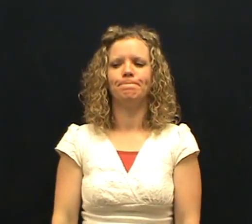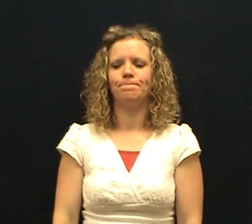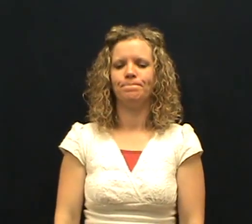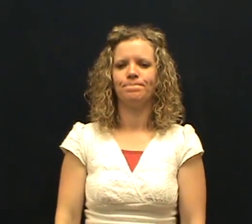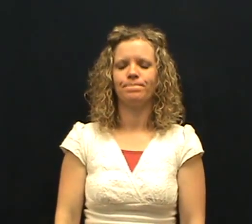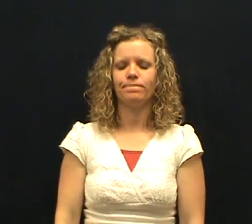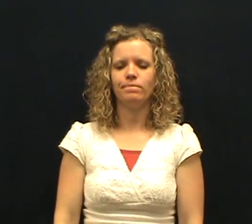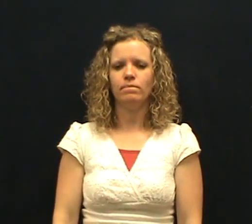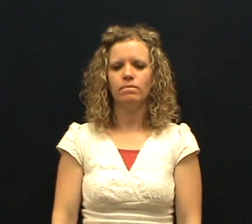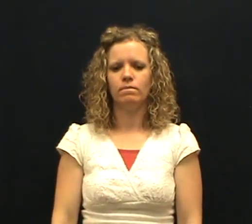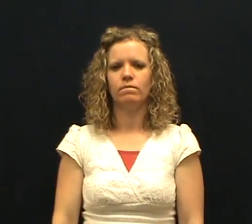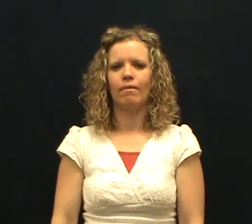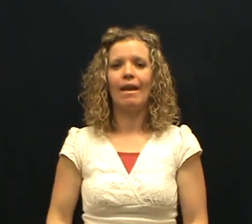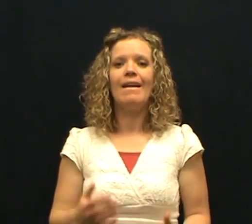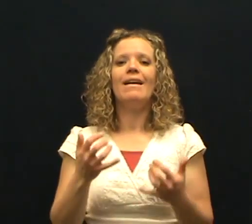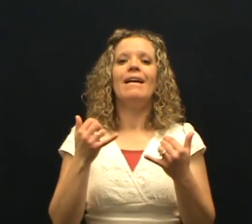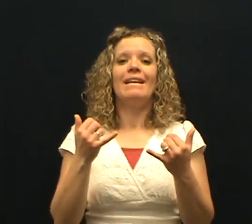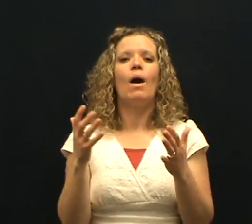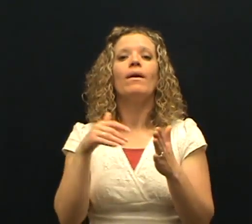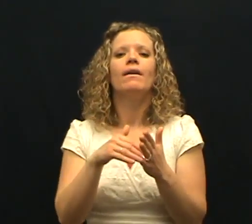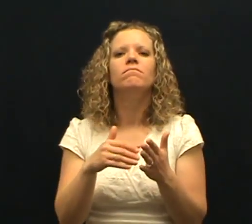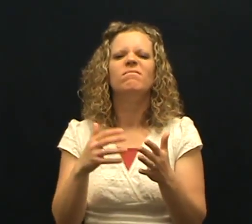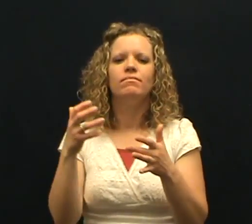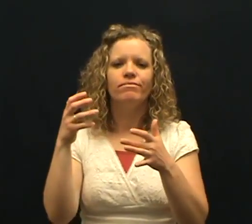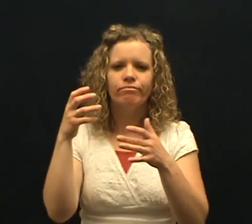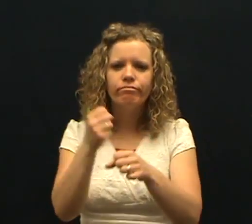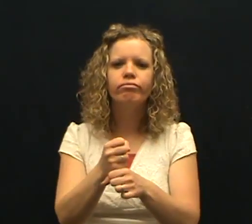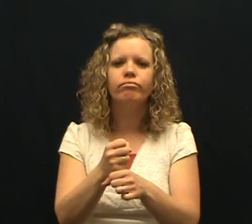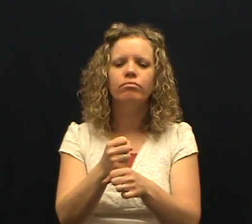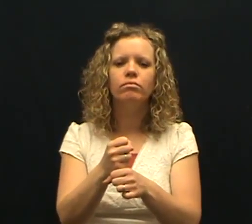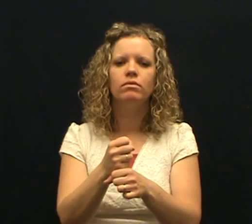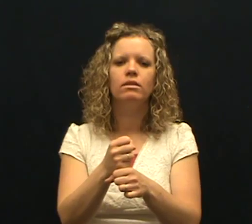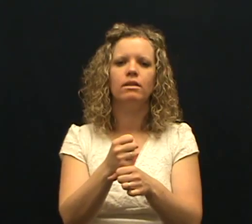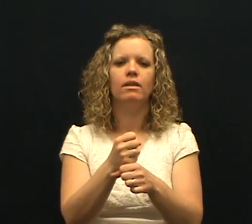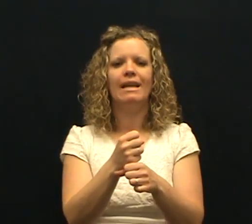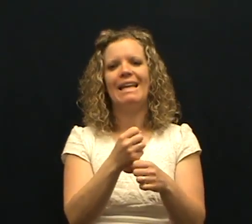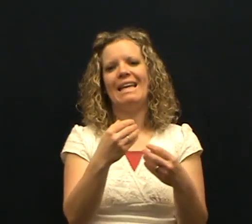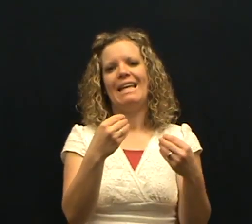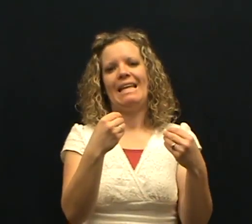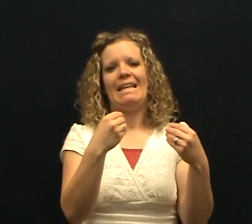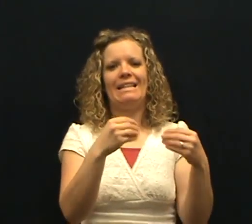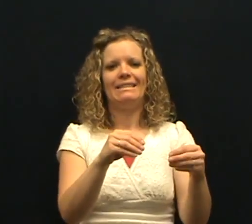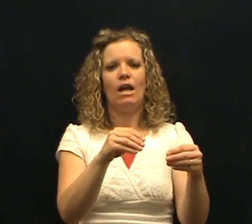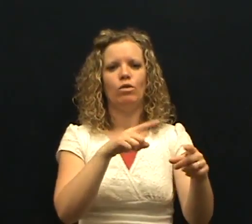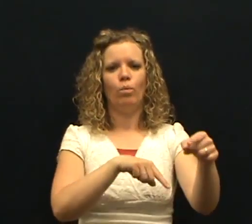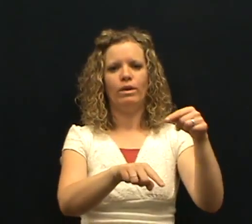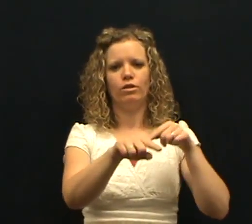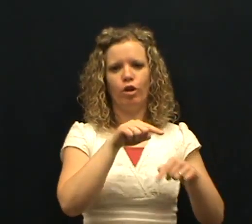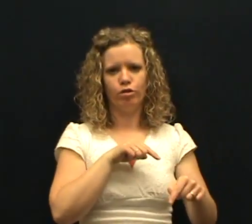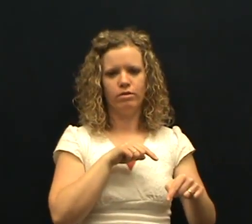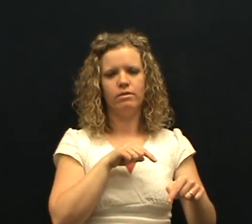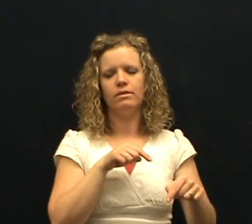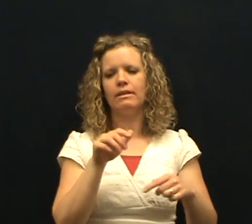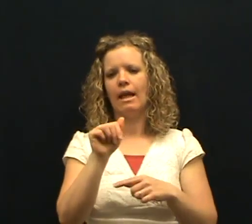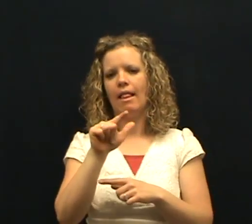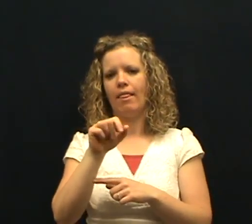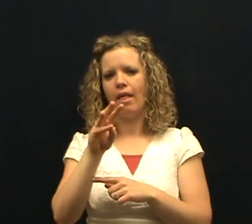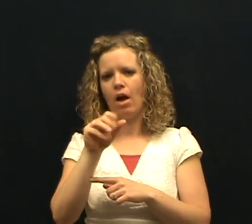So again, to summarize, the sales returns and allowances and the sales discounts that we looked at